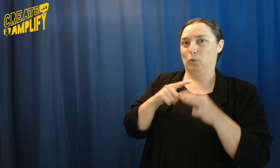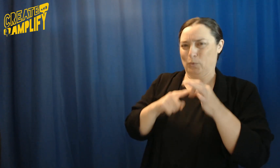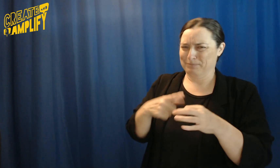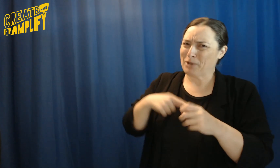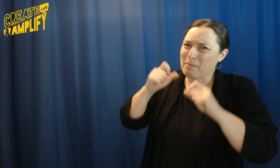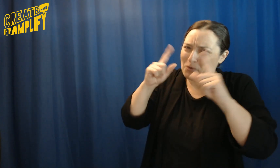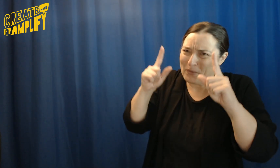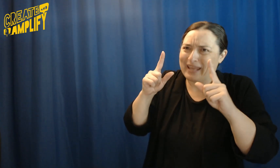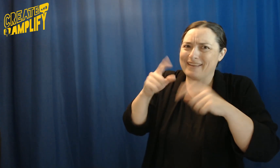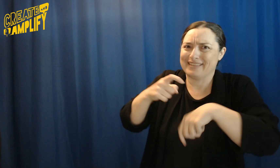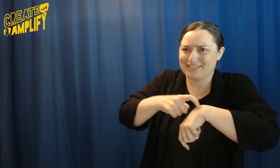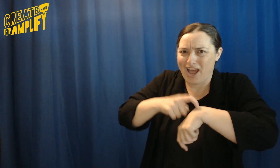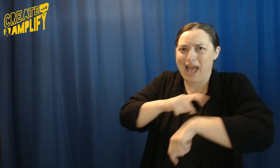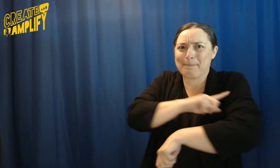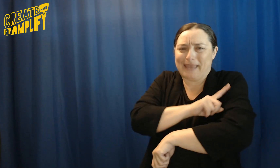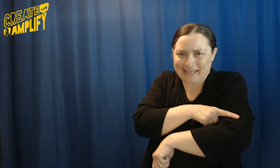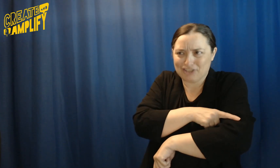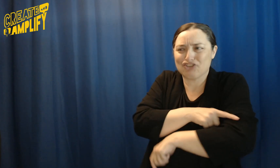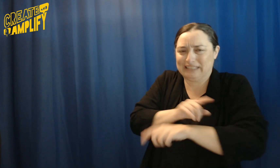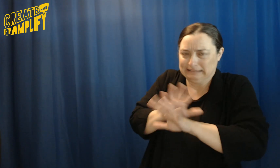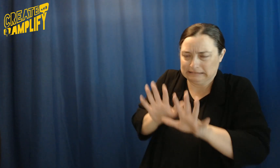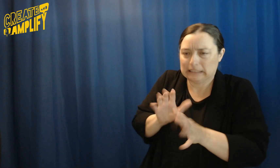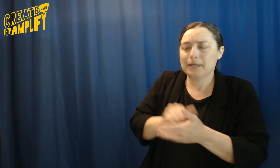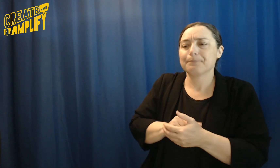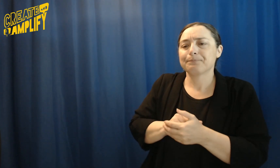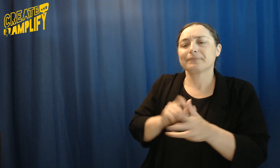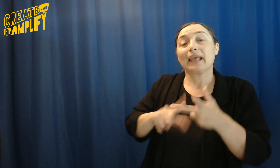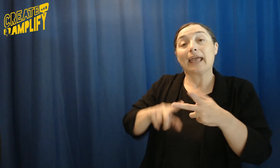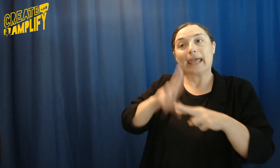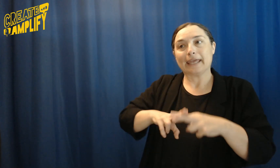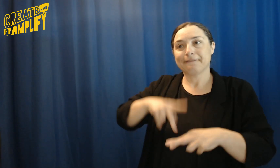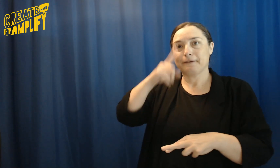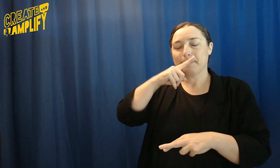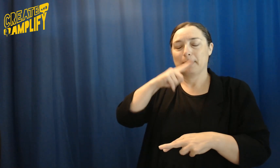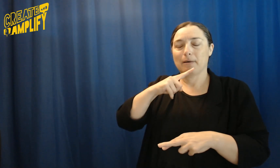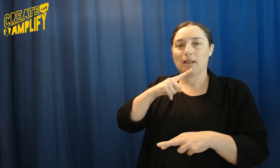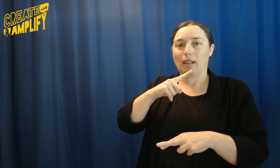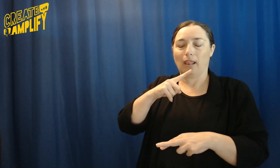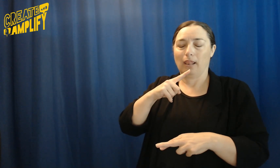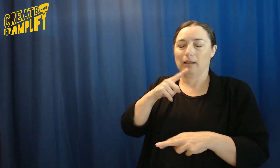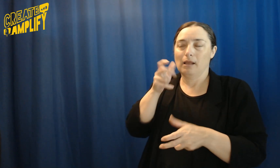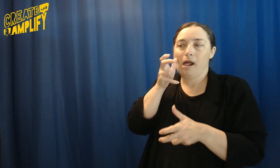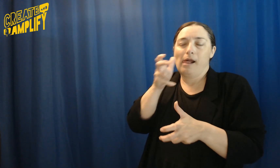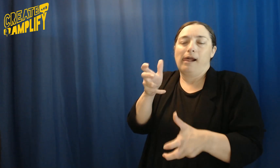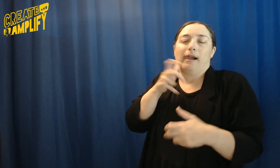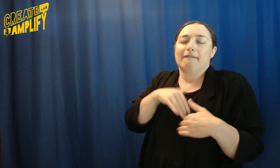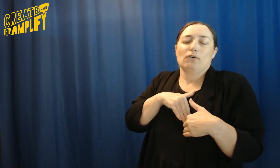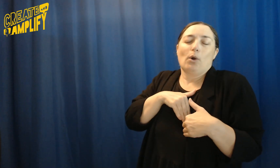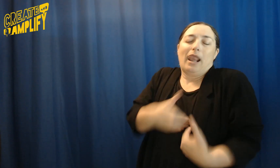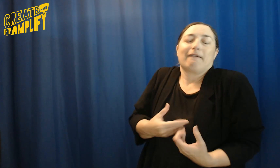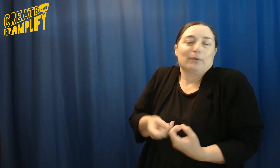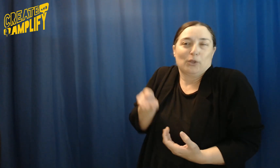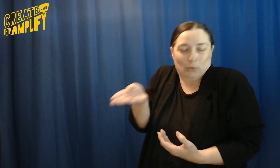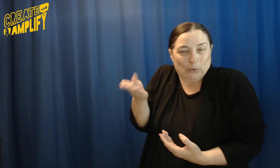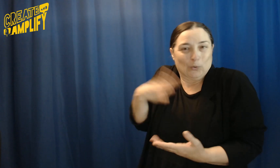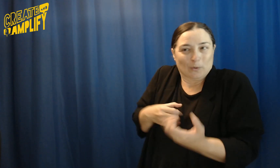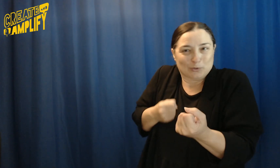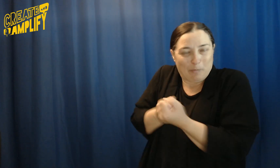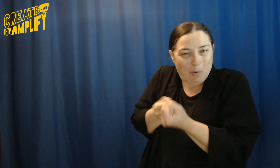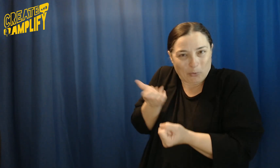and time you've spent with me, if people fall in love with you as I have during this time and want to support you, what's the best way they